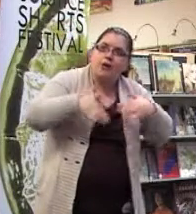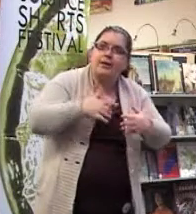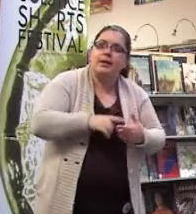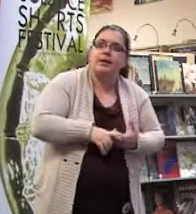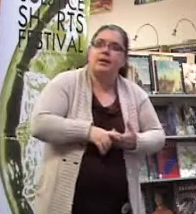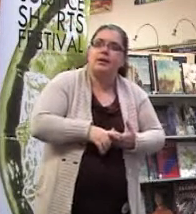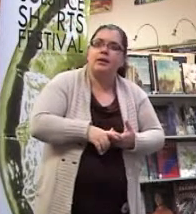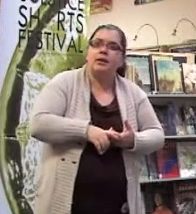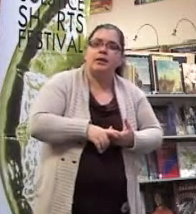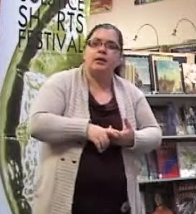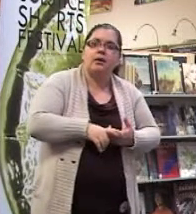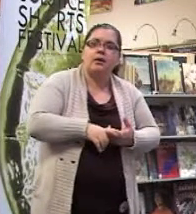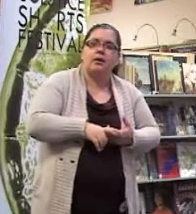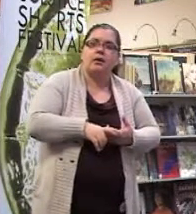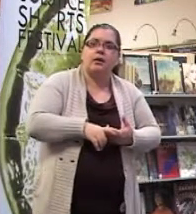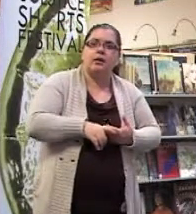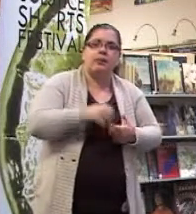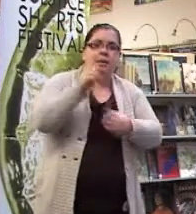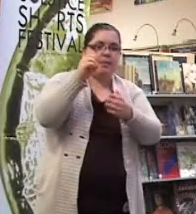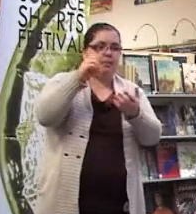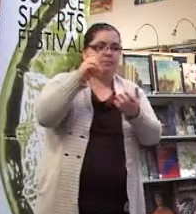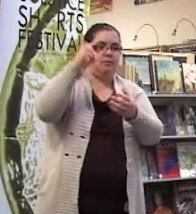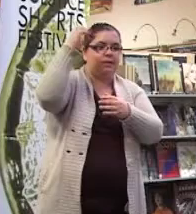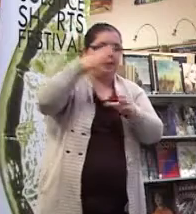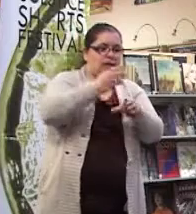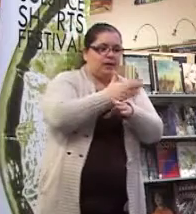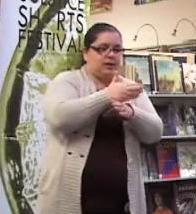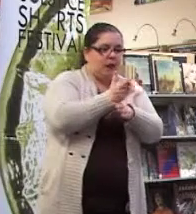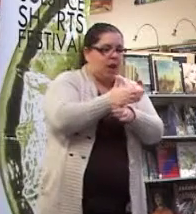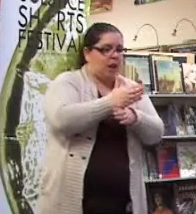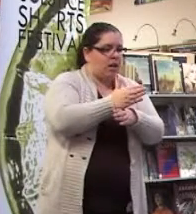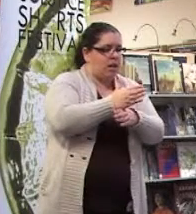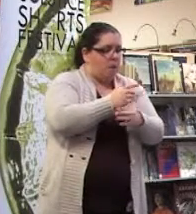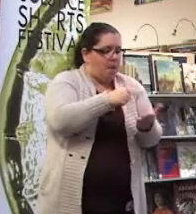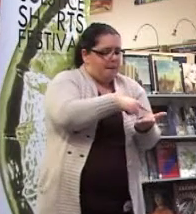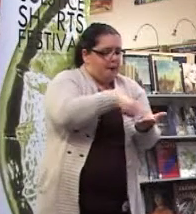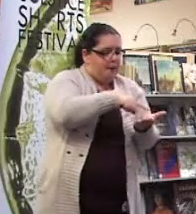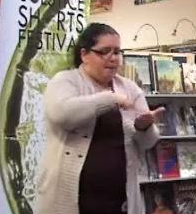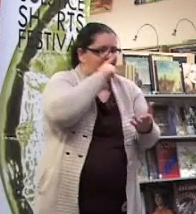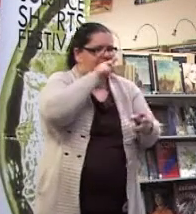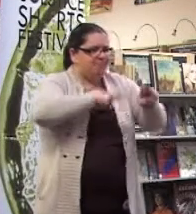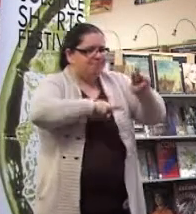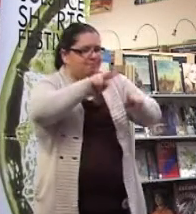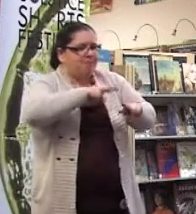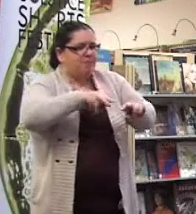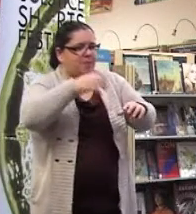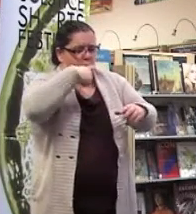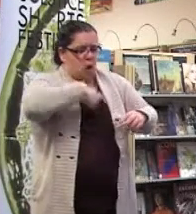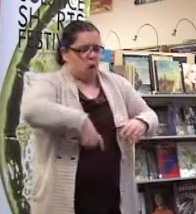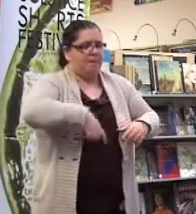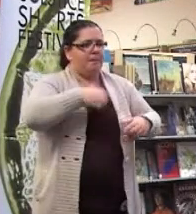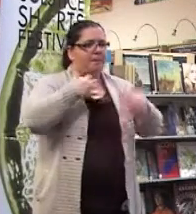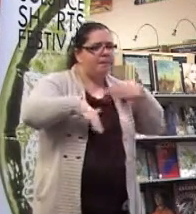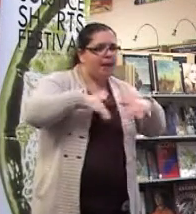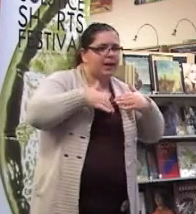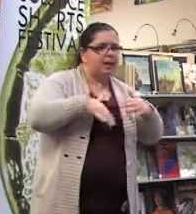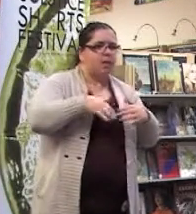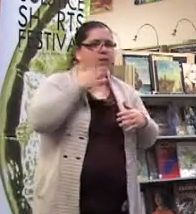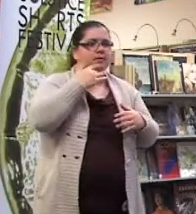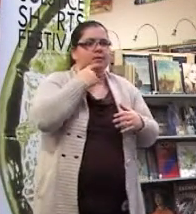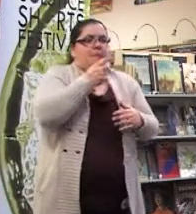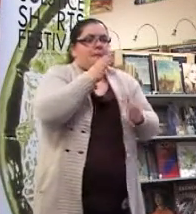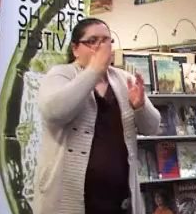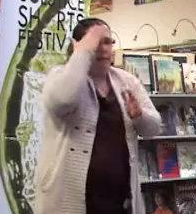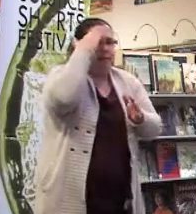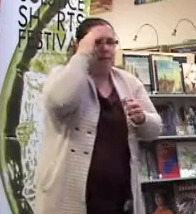hurting? Could the sundial or the palm of the hand measure human pain and when it might stop? And the mention of Mum, Dad starts